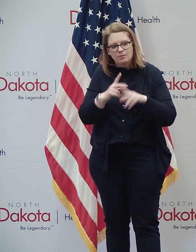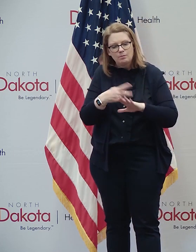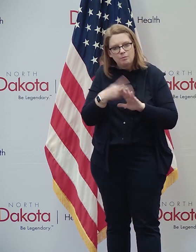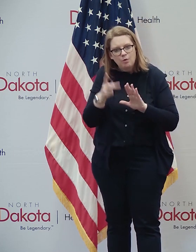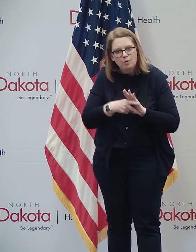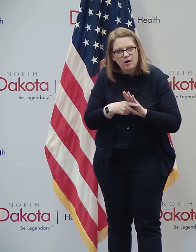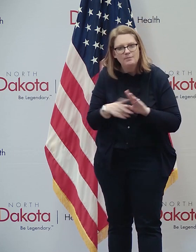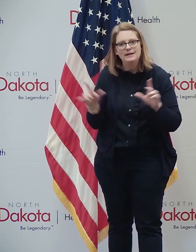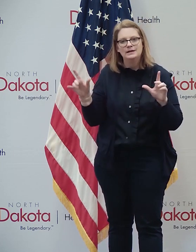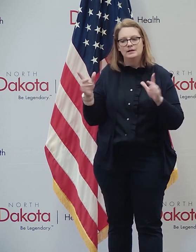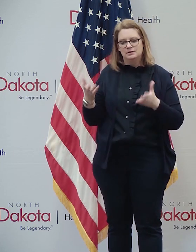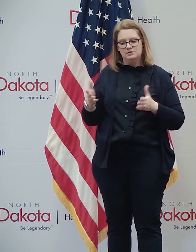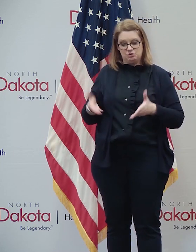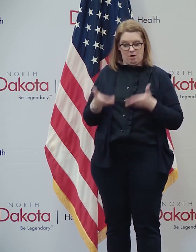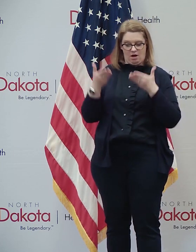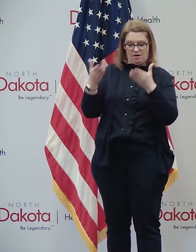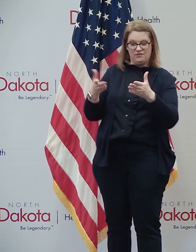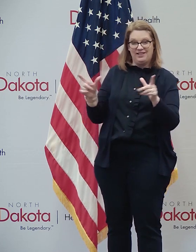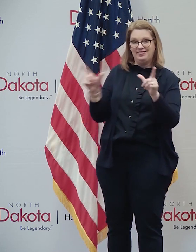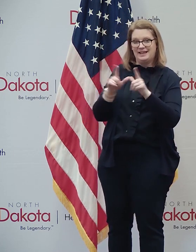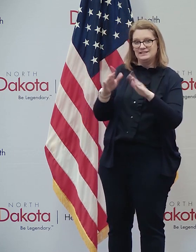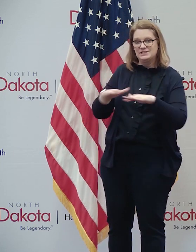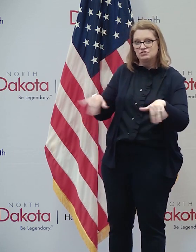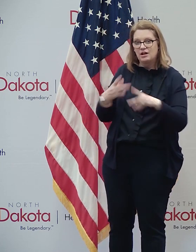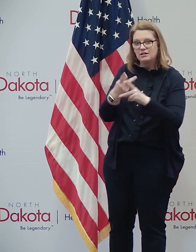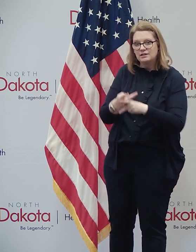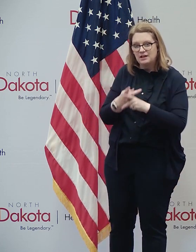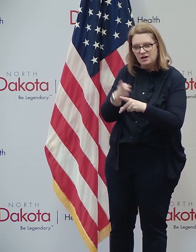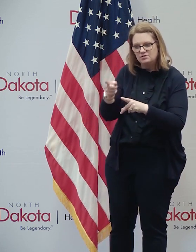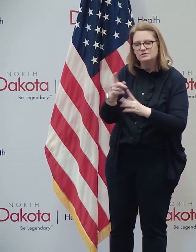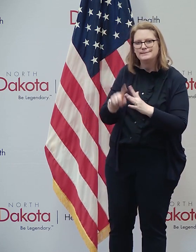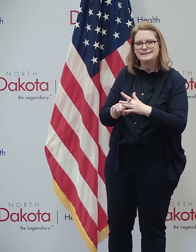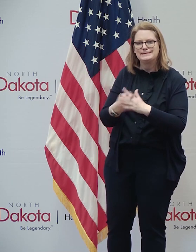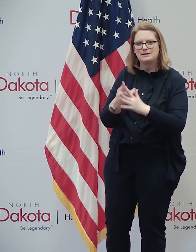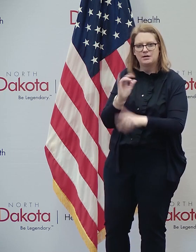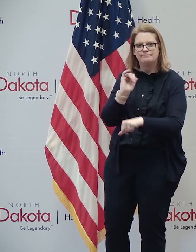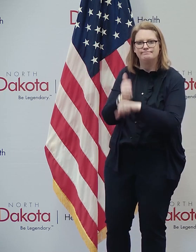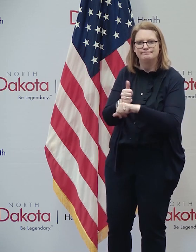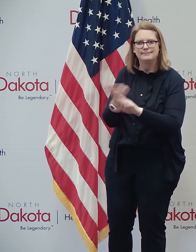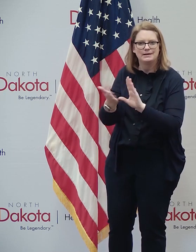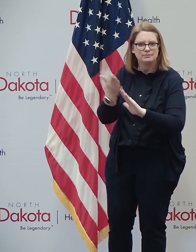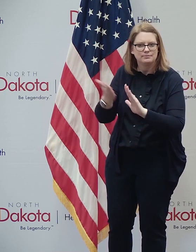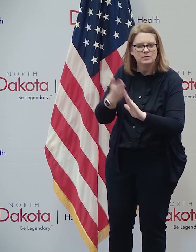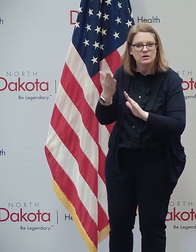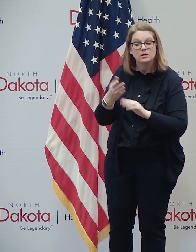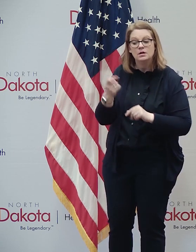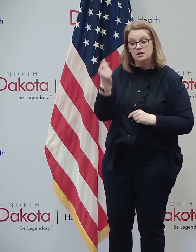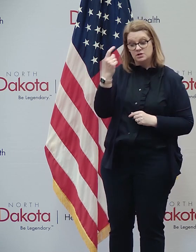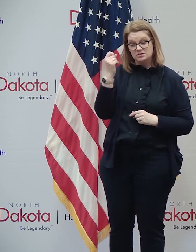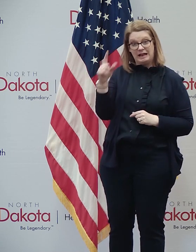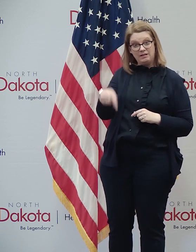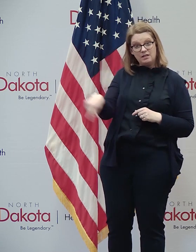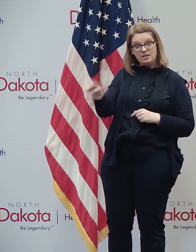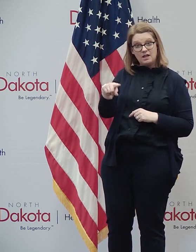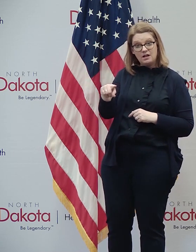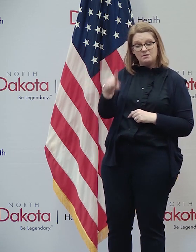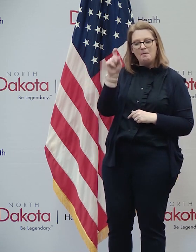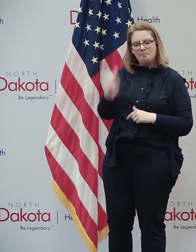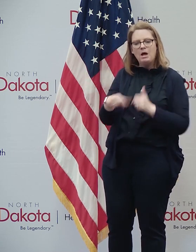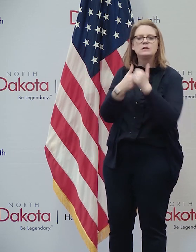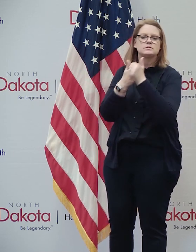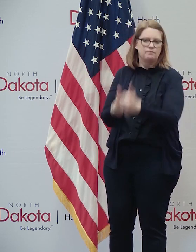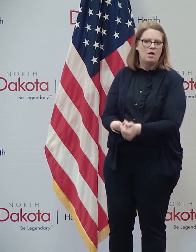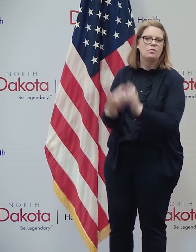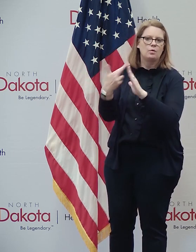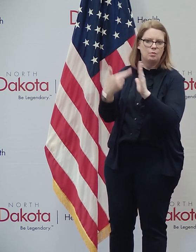child care from within K-12 buildings to restart their operations. They will still need to follow the modified operating